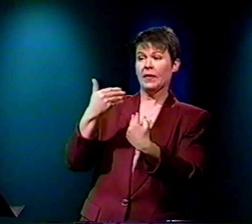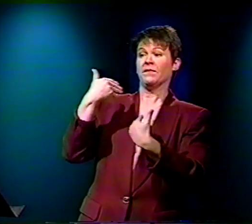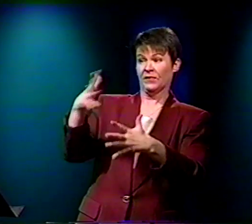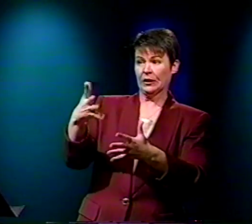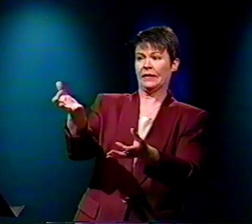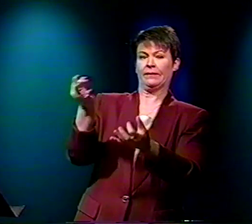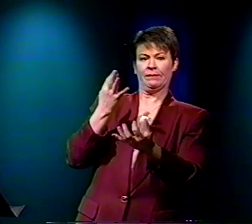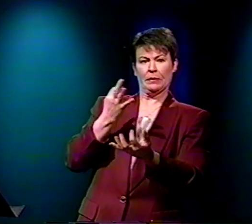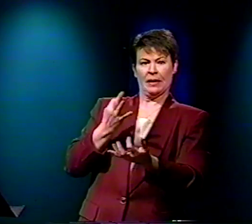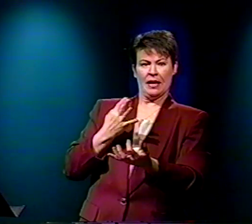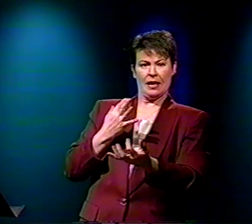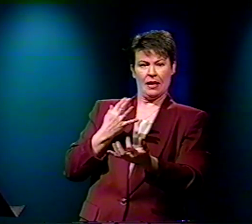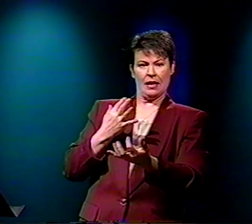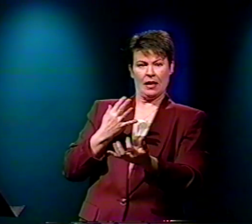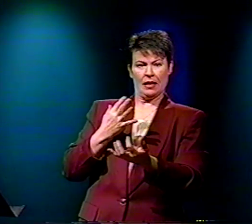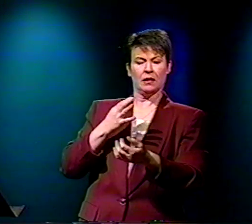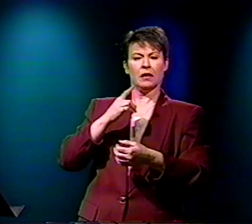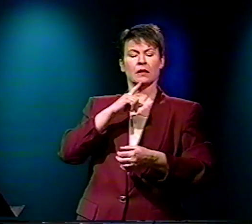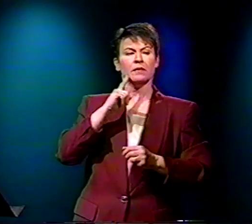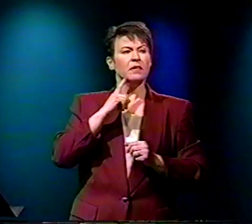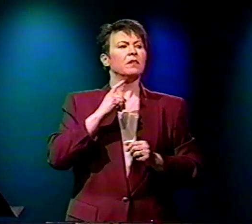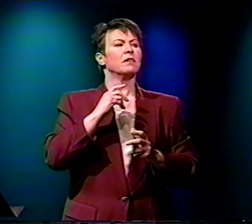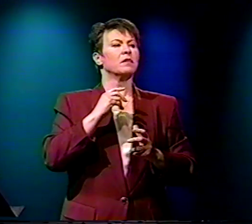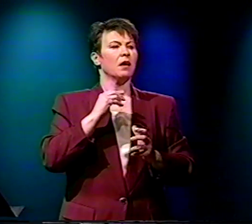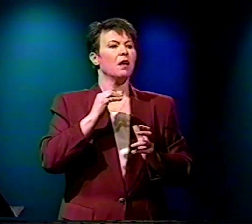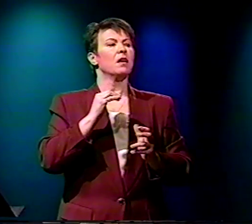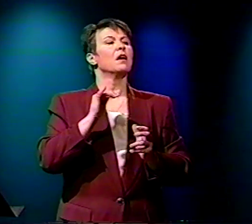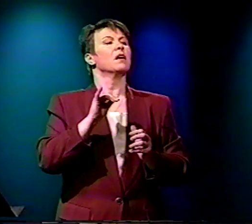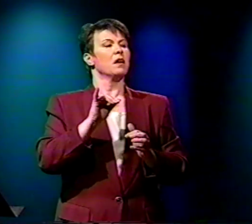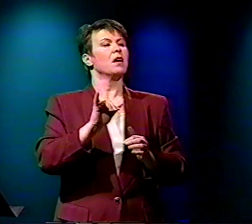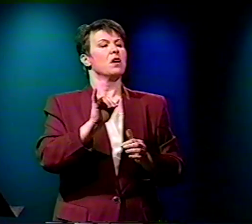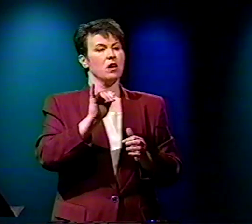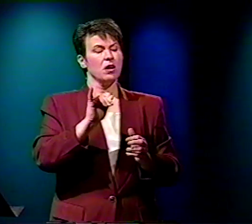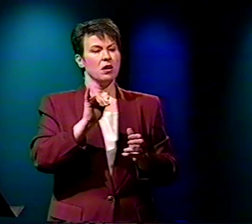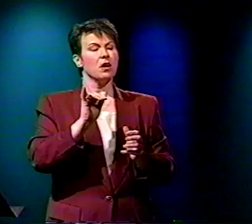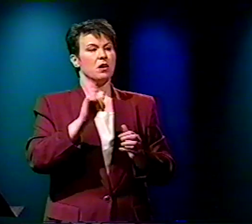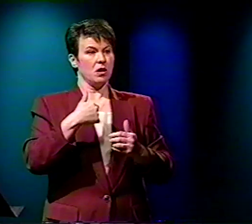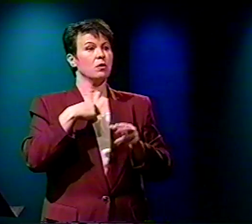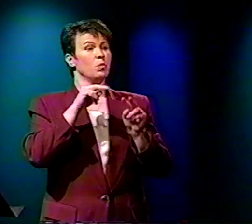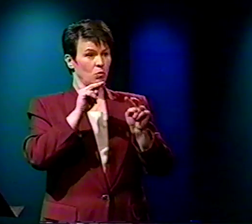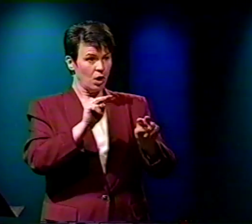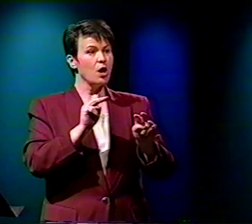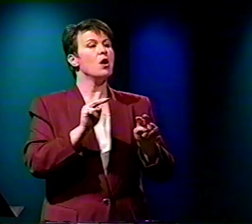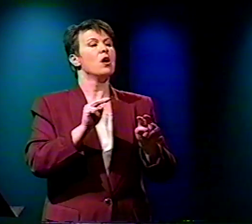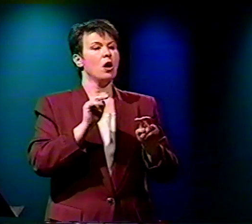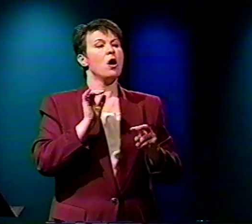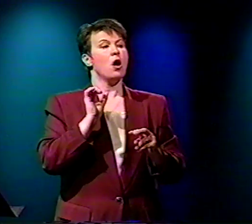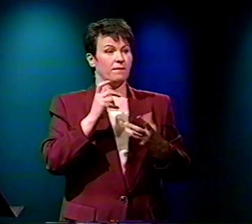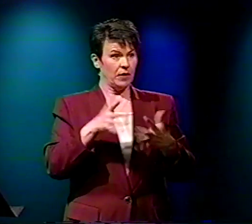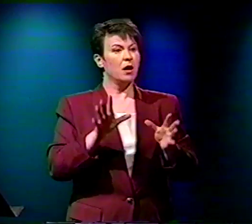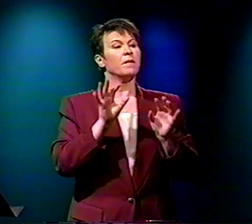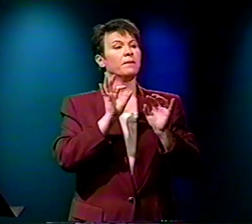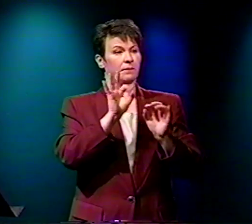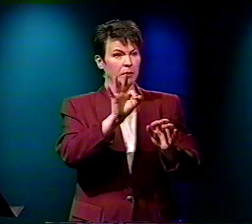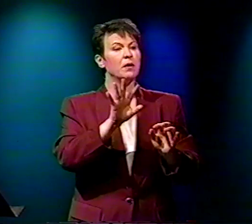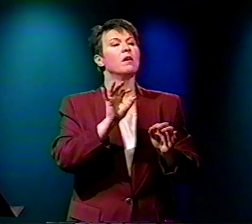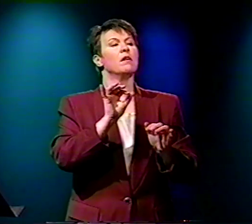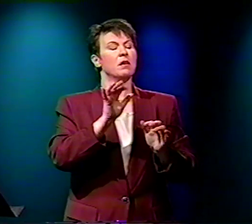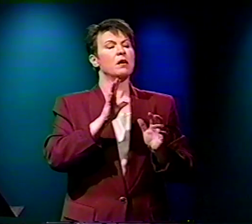me. You let me know, and when I'm done, you give me feedback. And the deaf person is like, oh, okay, I'll watch you. And then when we're done,